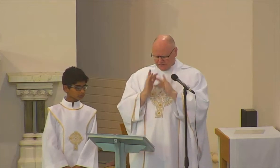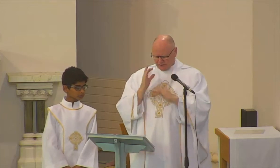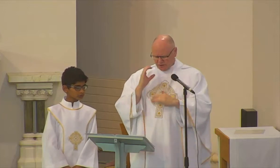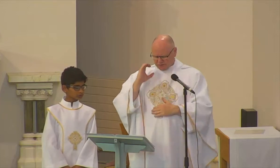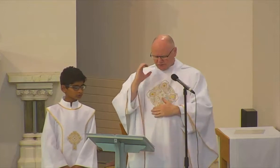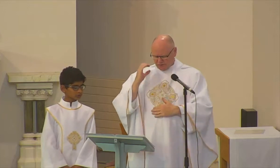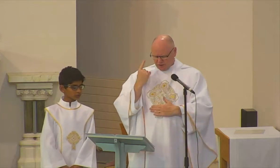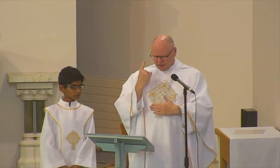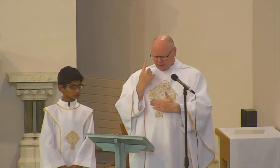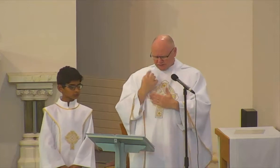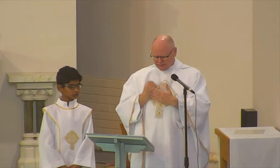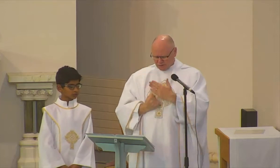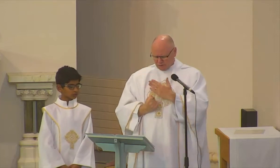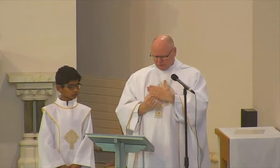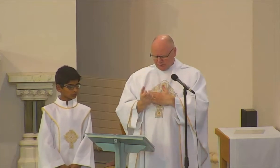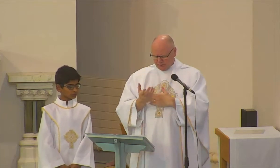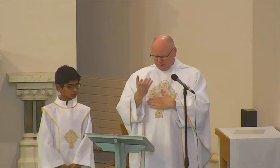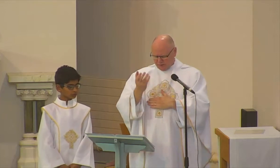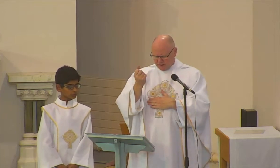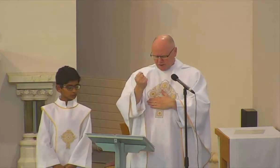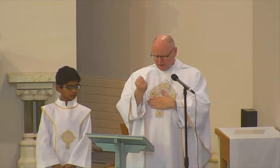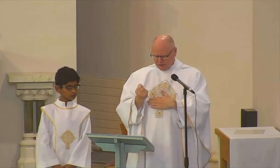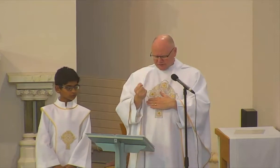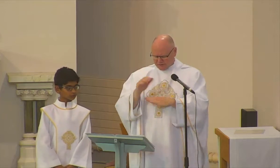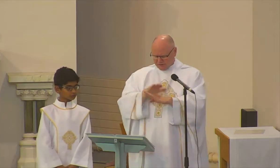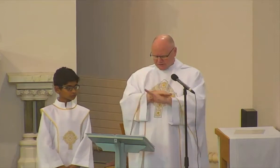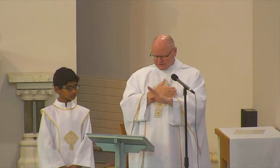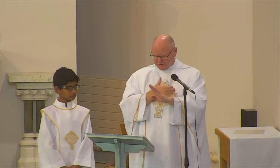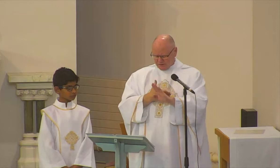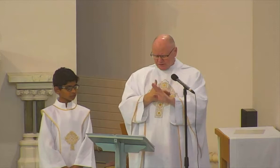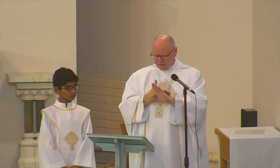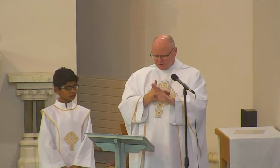Jesus Christ, only begotten Son,